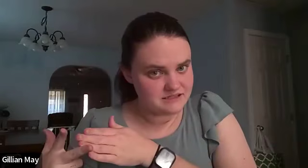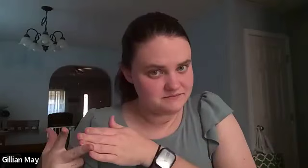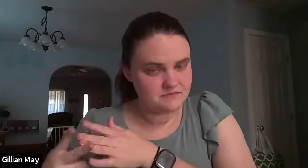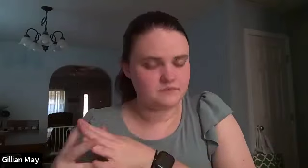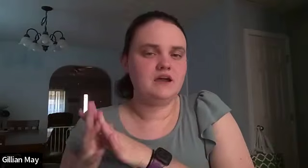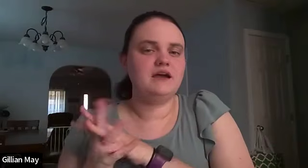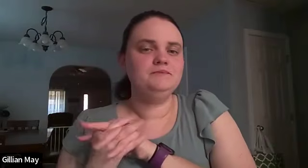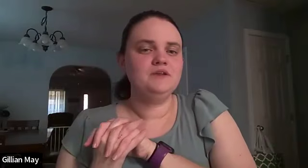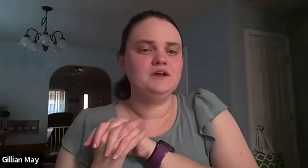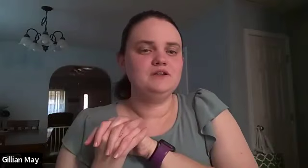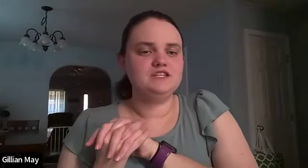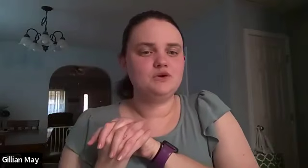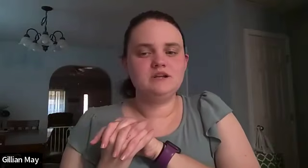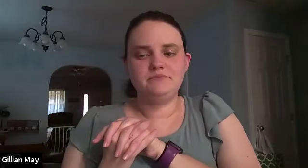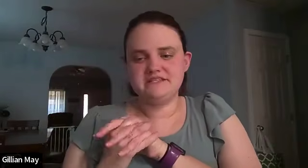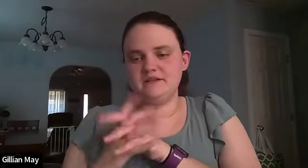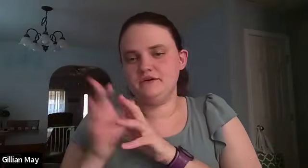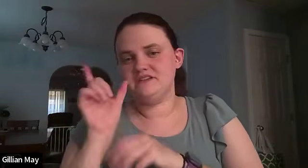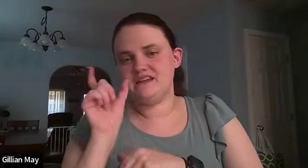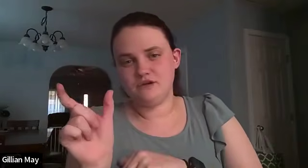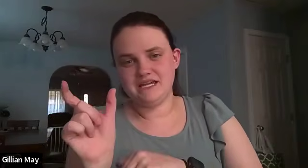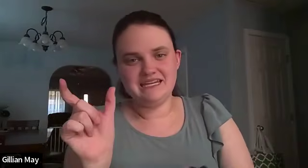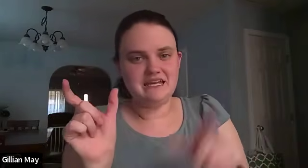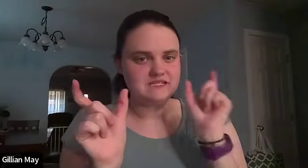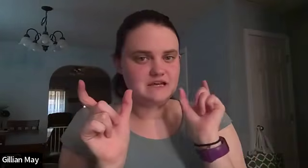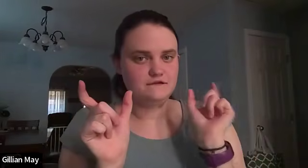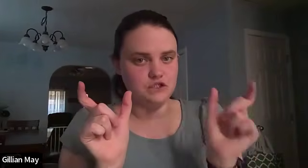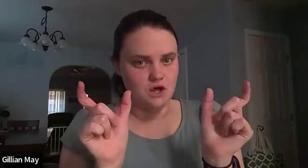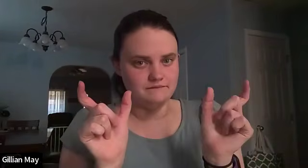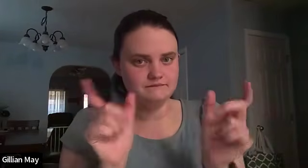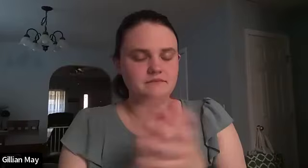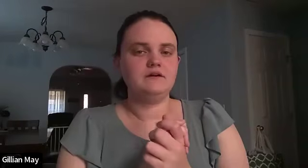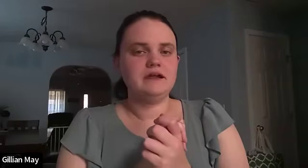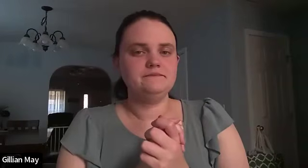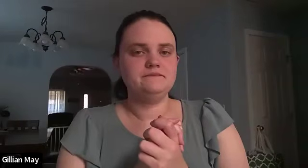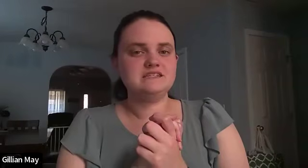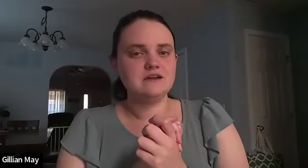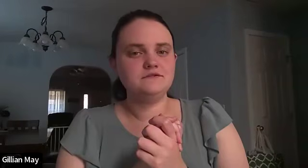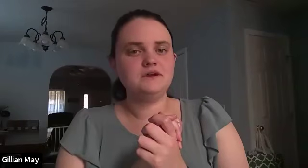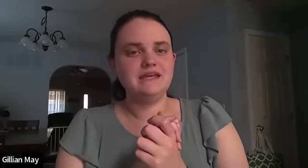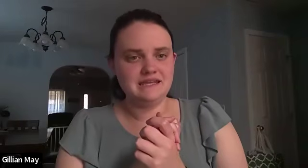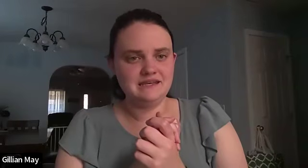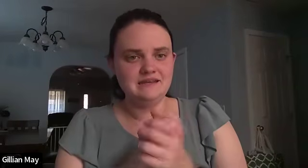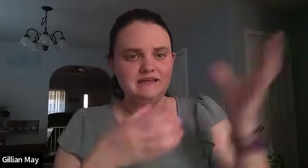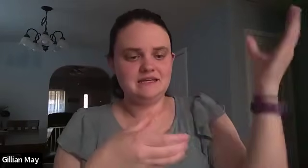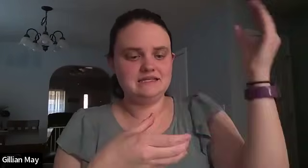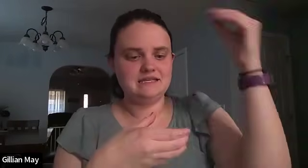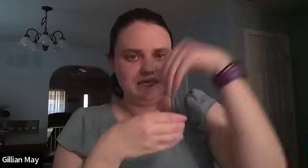In-laws, okay? It's going to basically put the sign for in and the sign for law. All right. The sign for in is